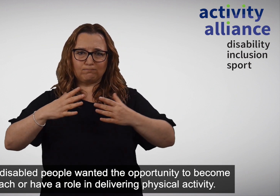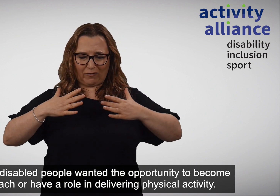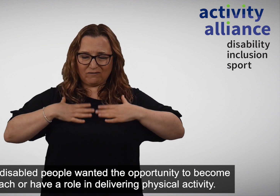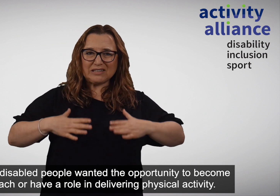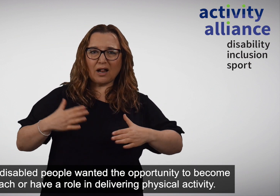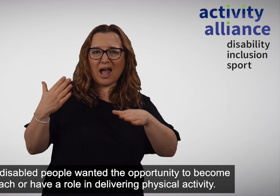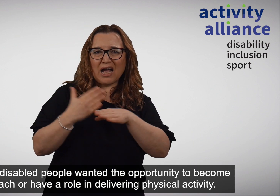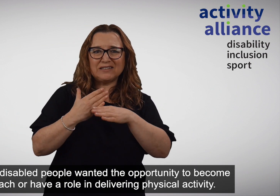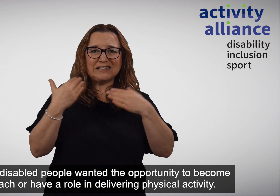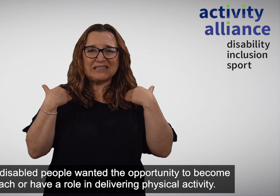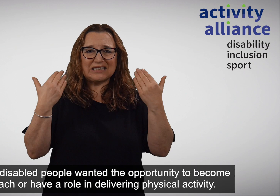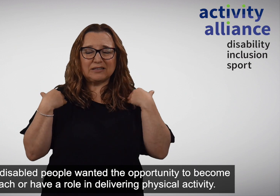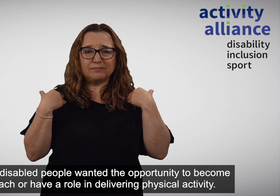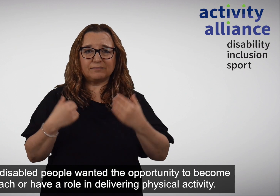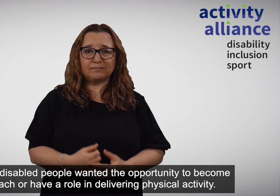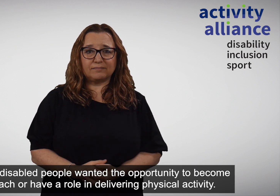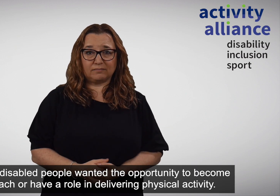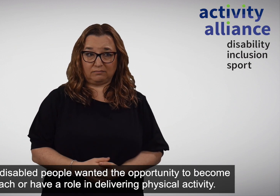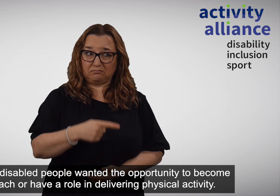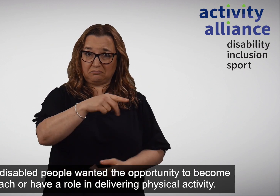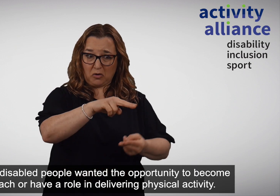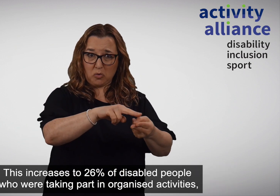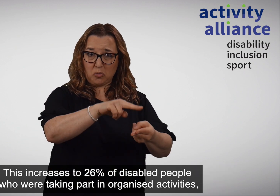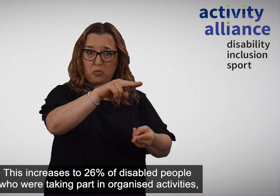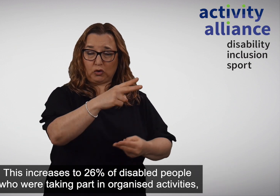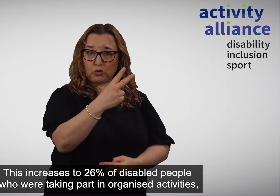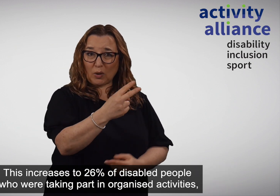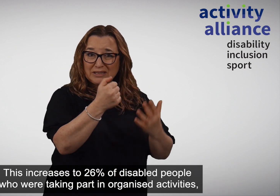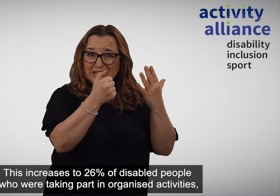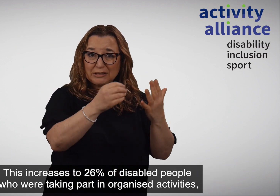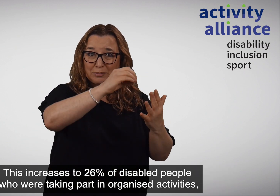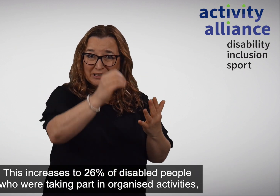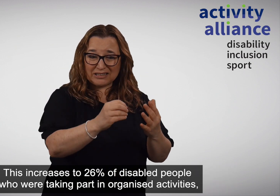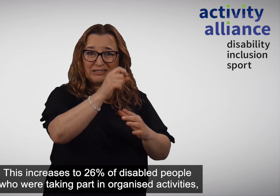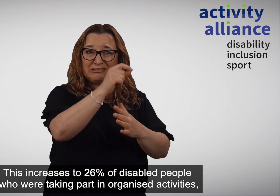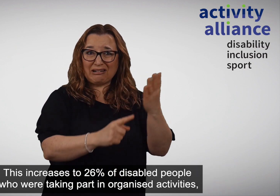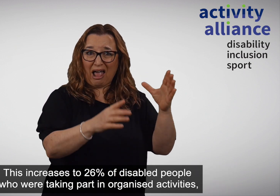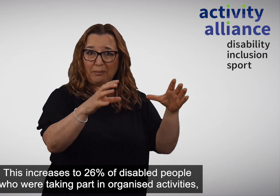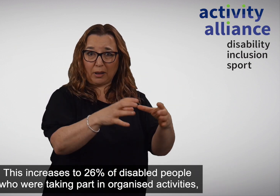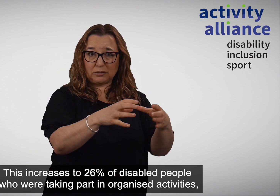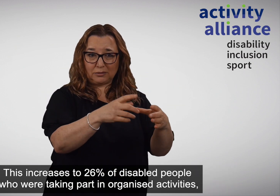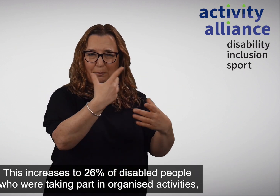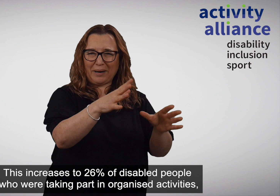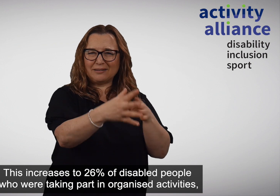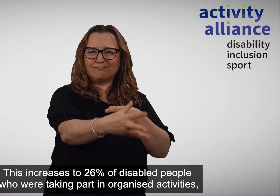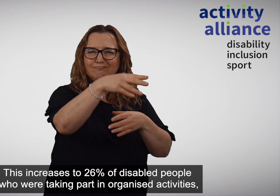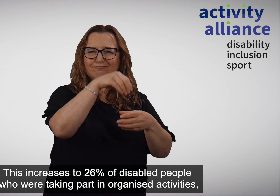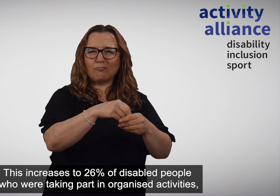physical activity. This increases to 26% of disabled people who